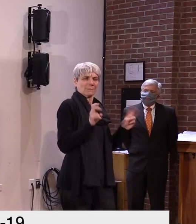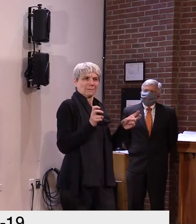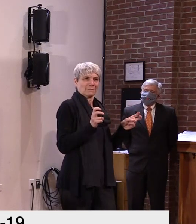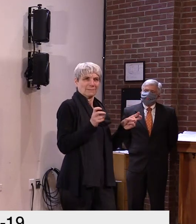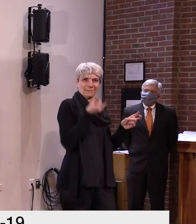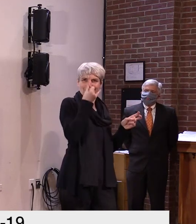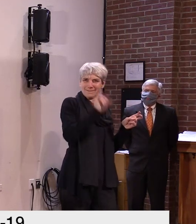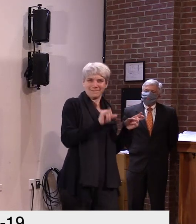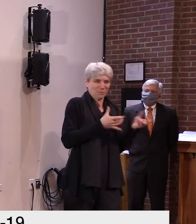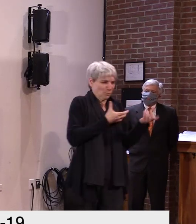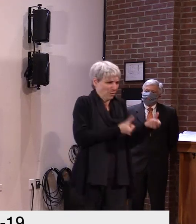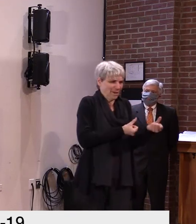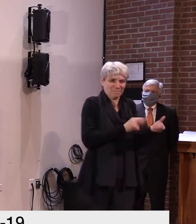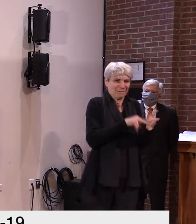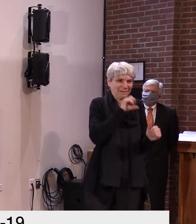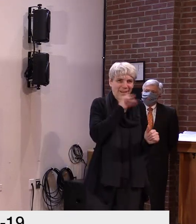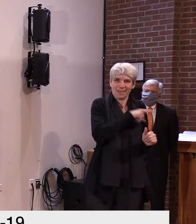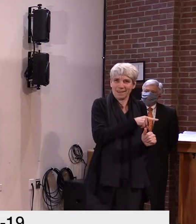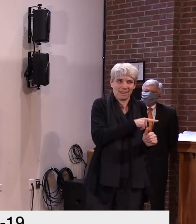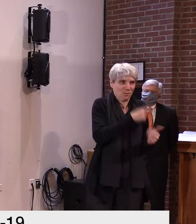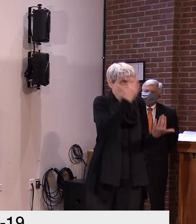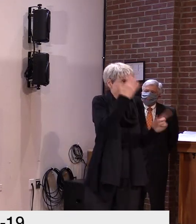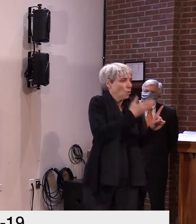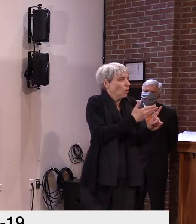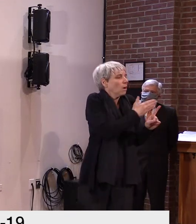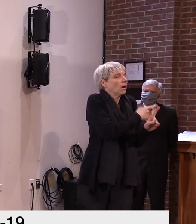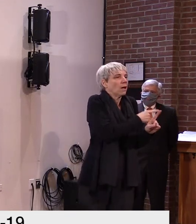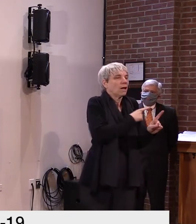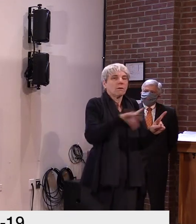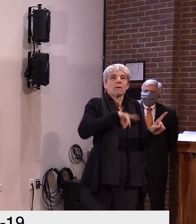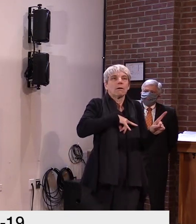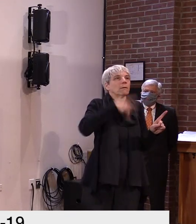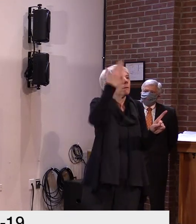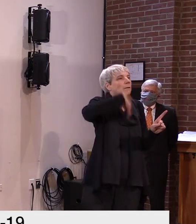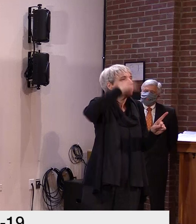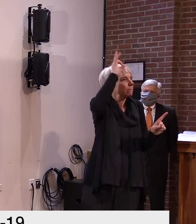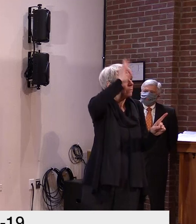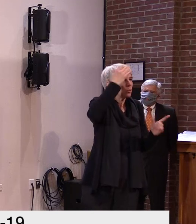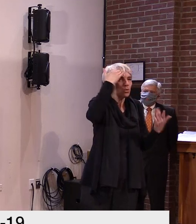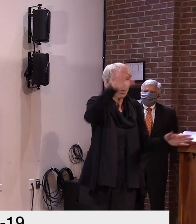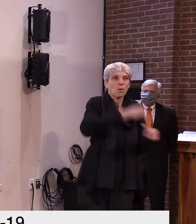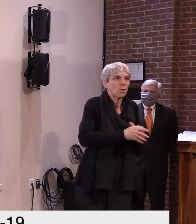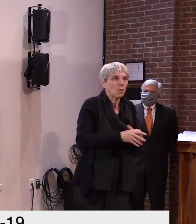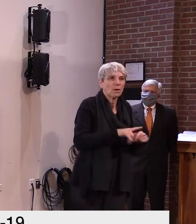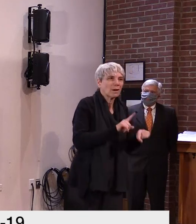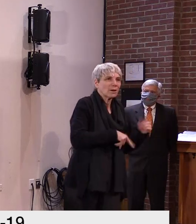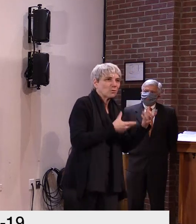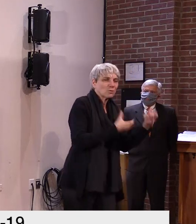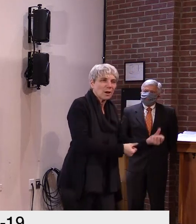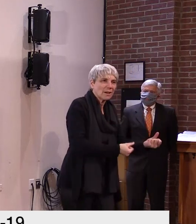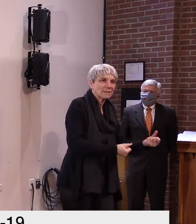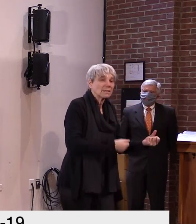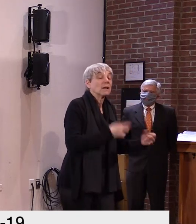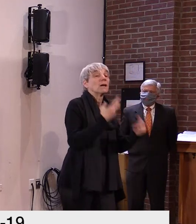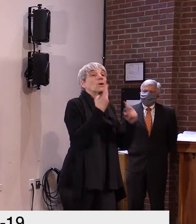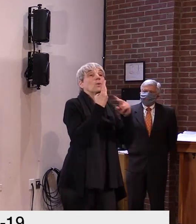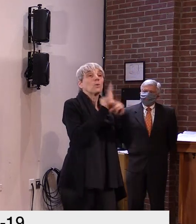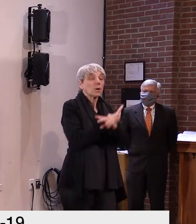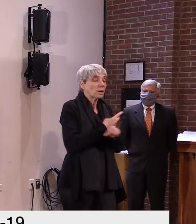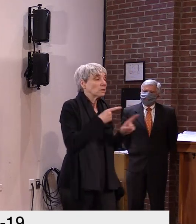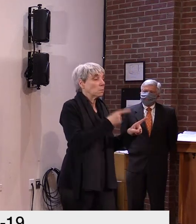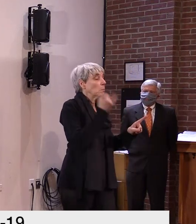certainty whether or not they've been exposed to the virus, especially if they live in an area where incidence of COVID is higher than